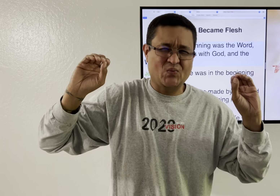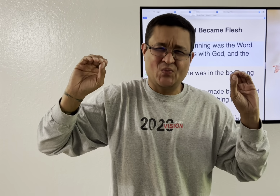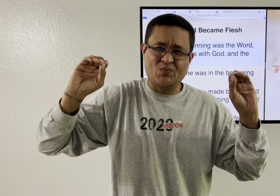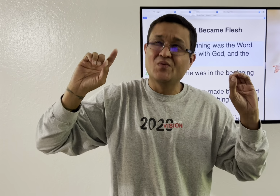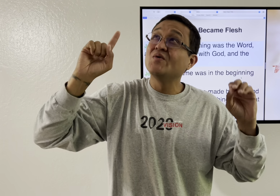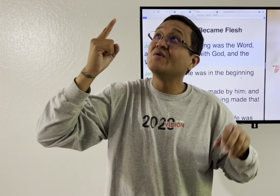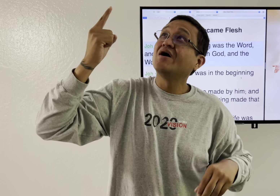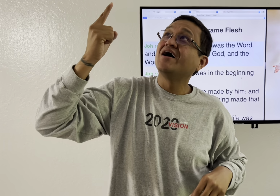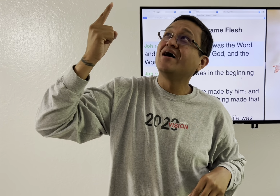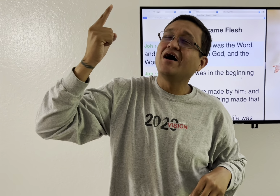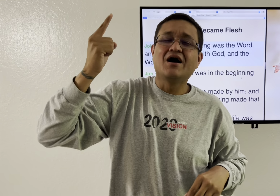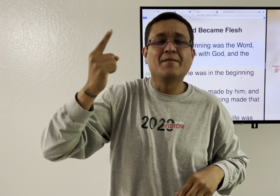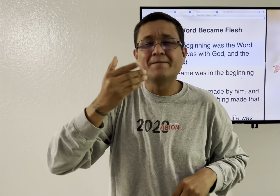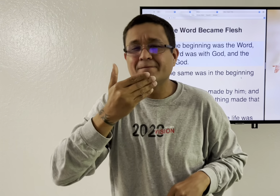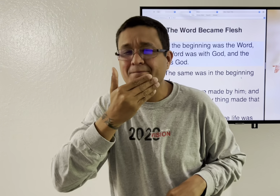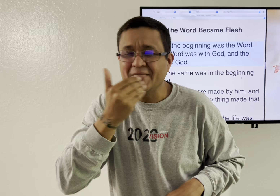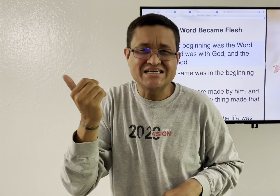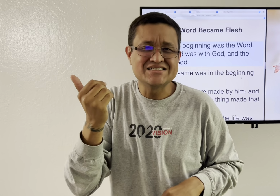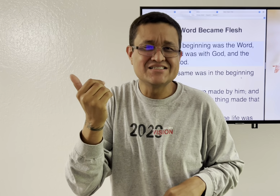He's always the best. There's none like it compared to him.